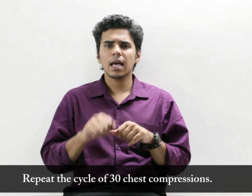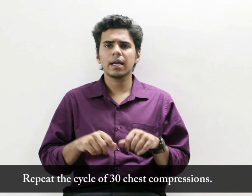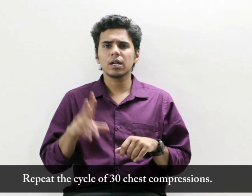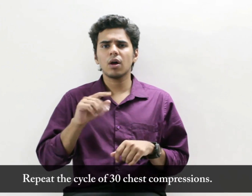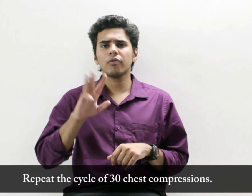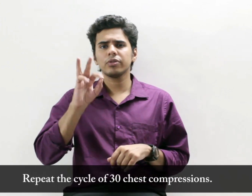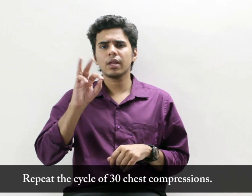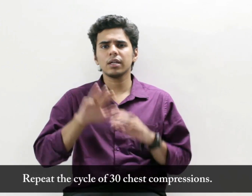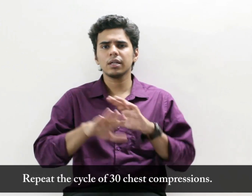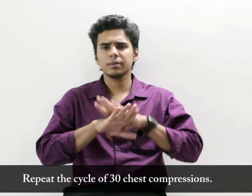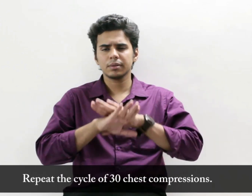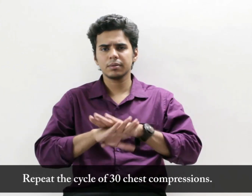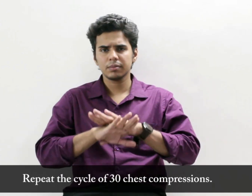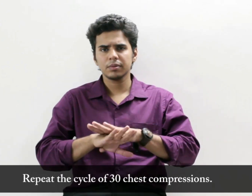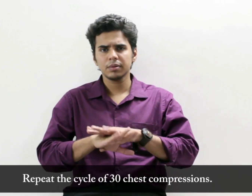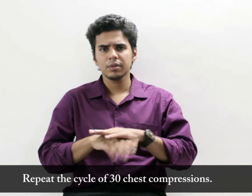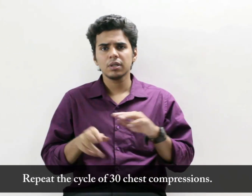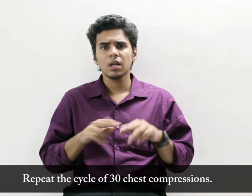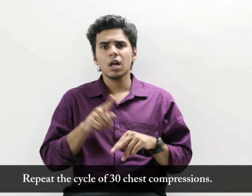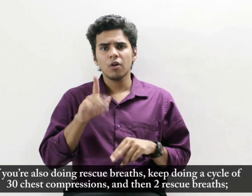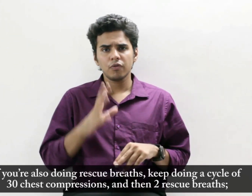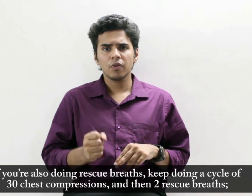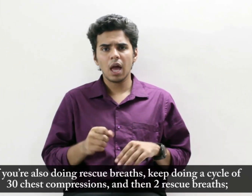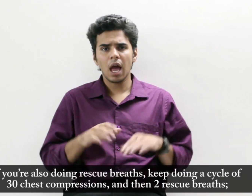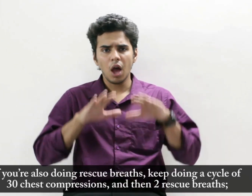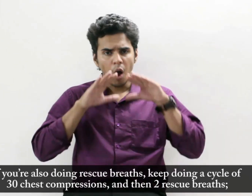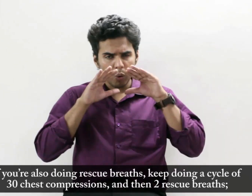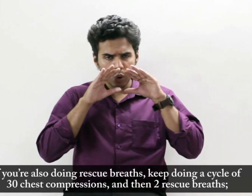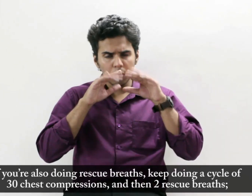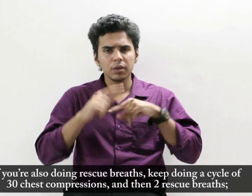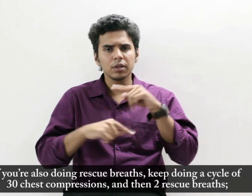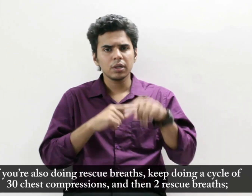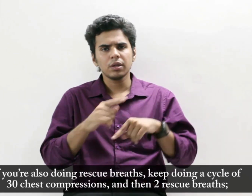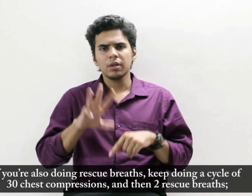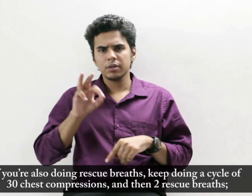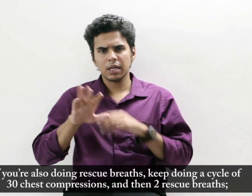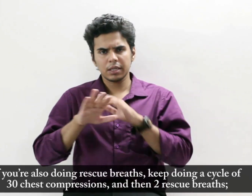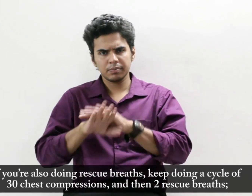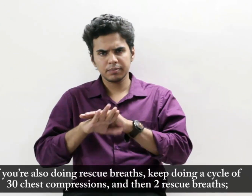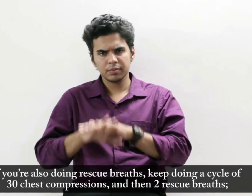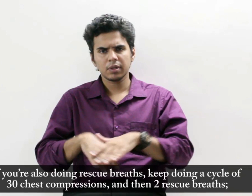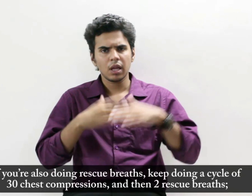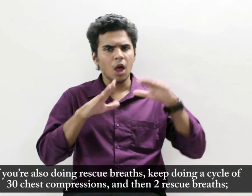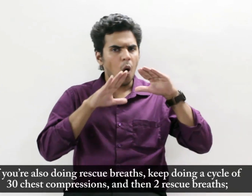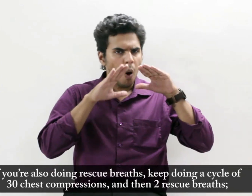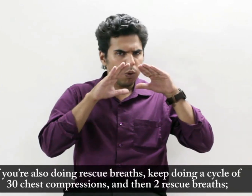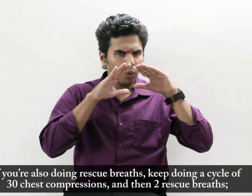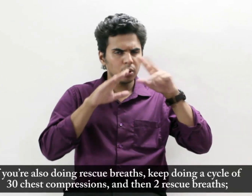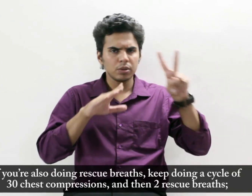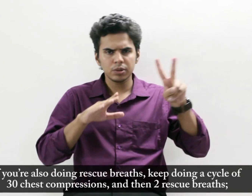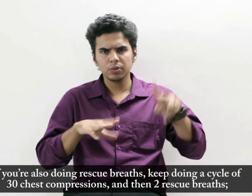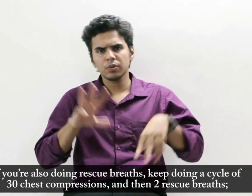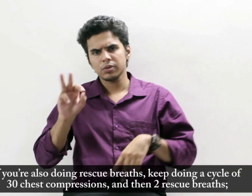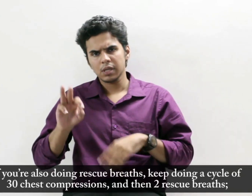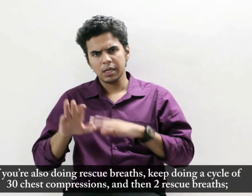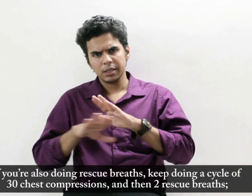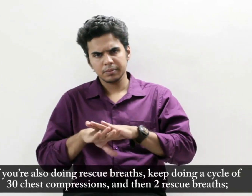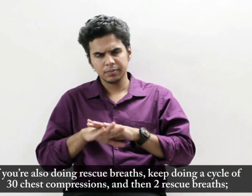Repeat the cycle of 30 chest compressions. If you are also doing rescue breaths, Keep doing a cycle of 30